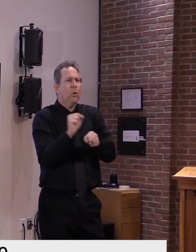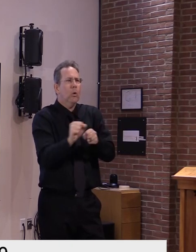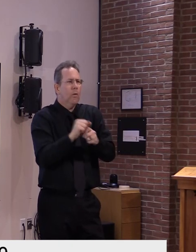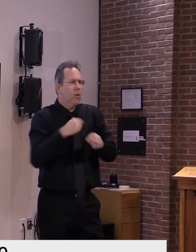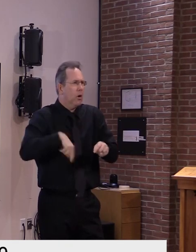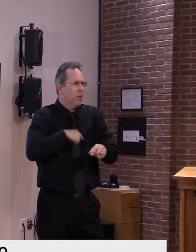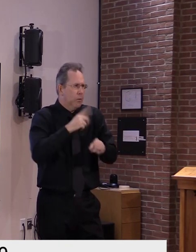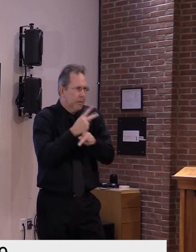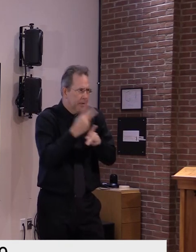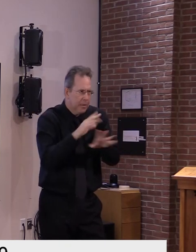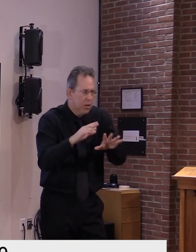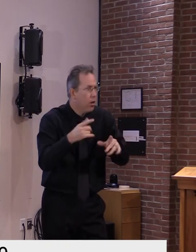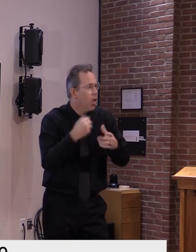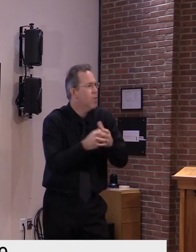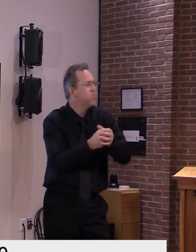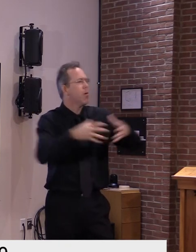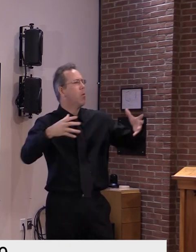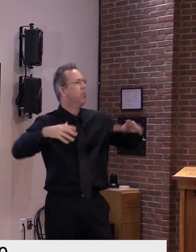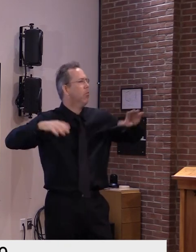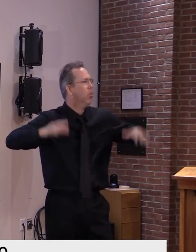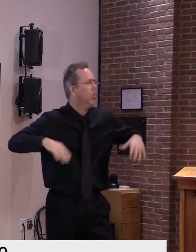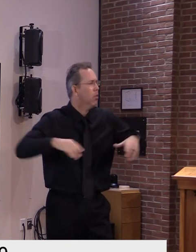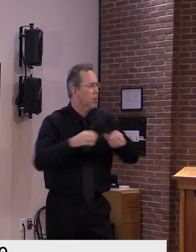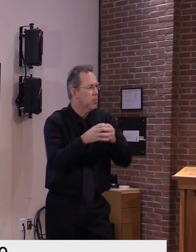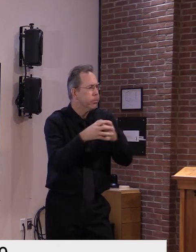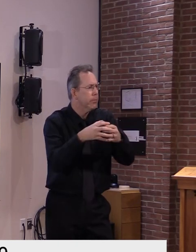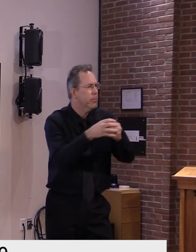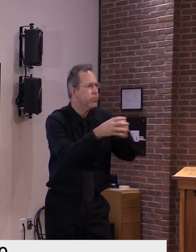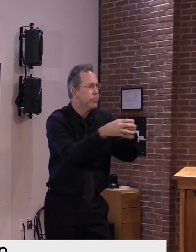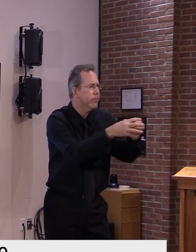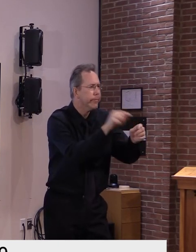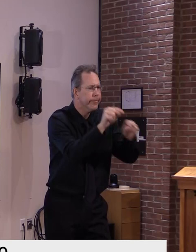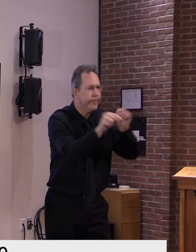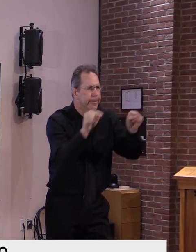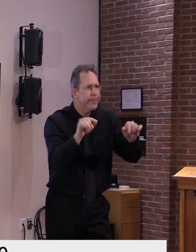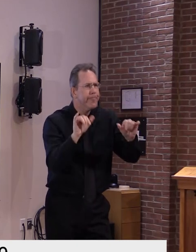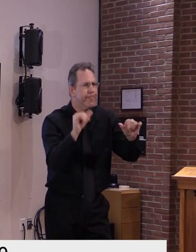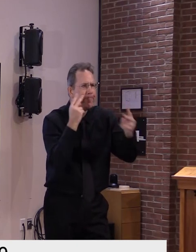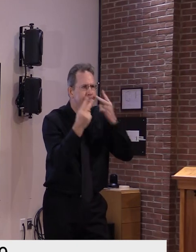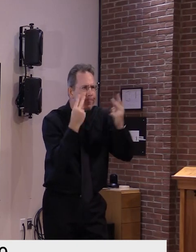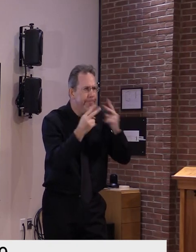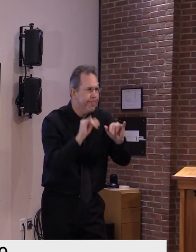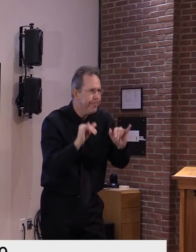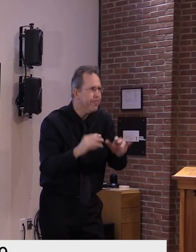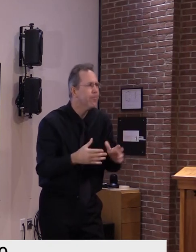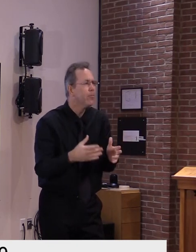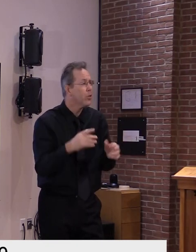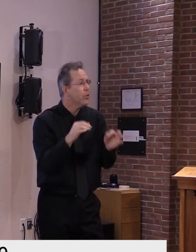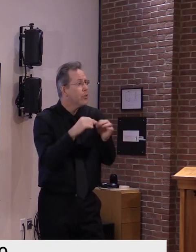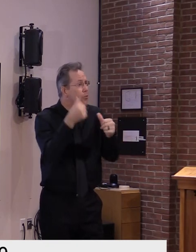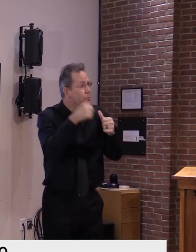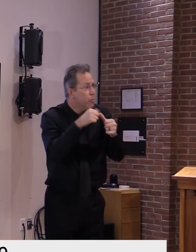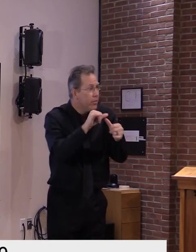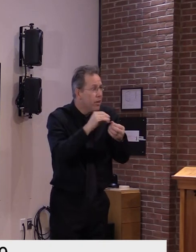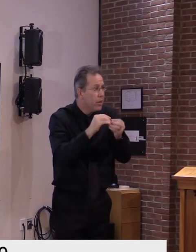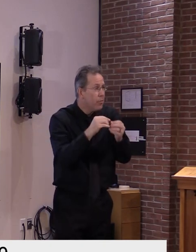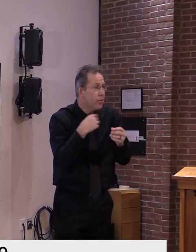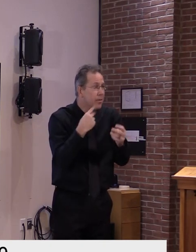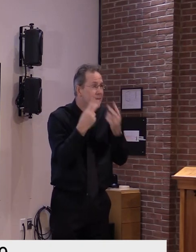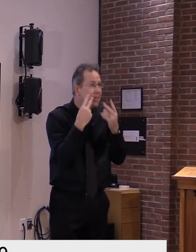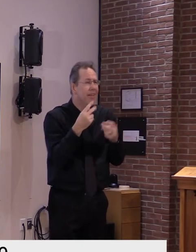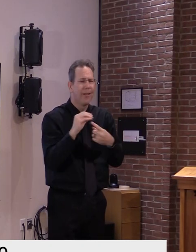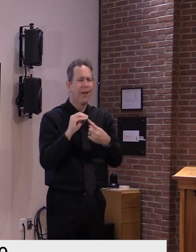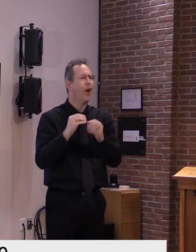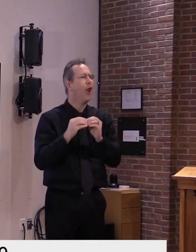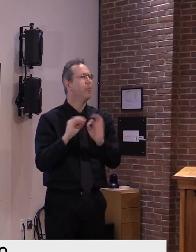many people closely watch these case counts, don't forget these numbers represent people. And